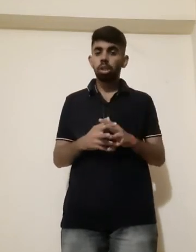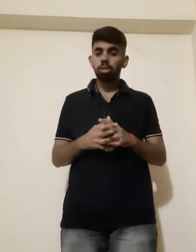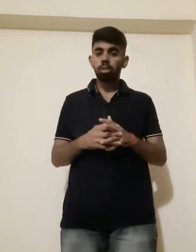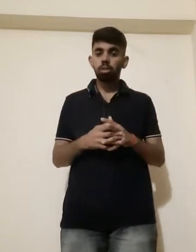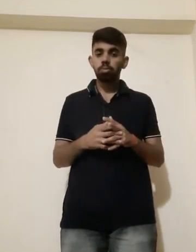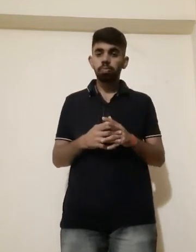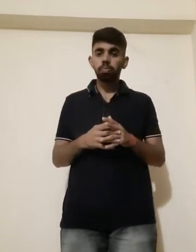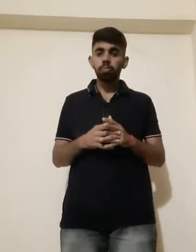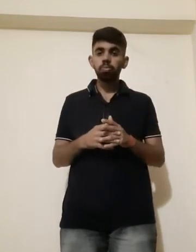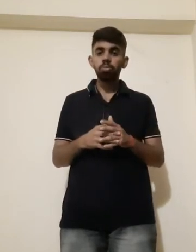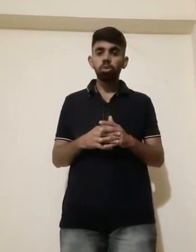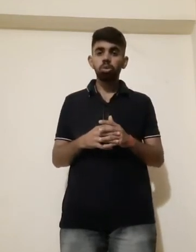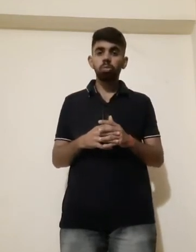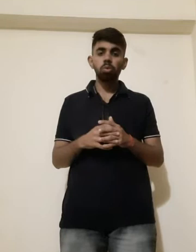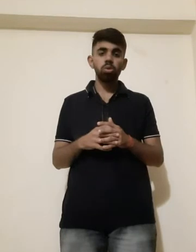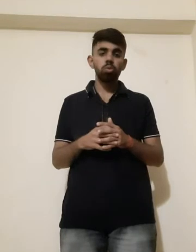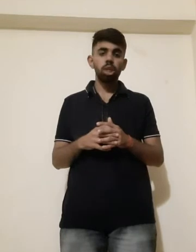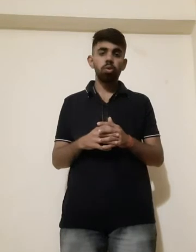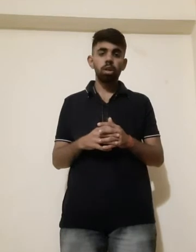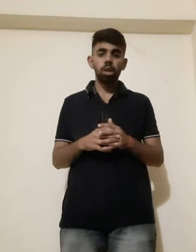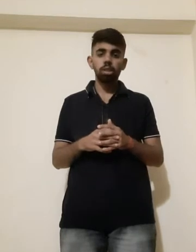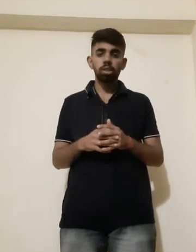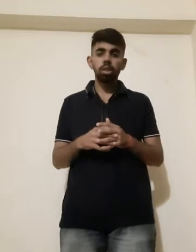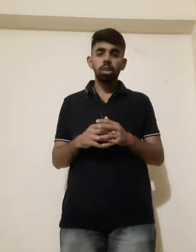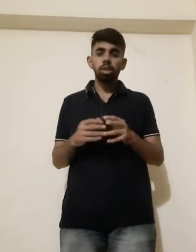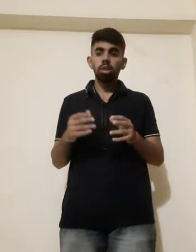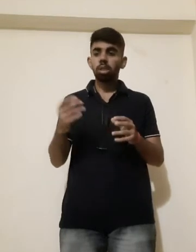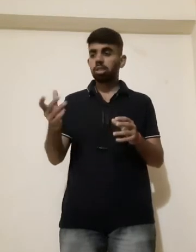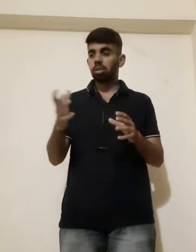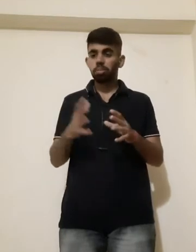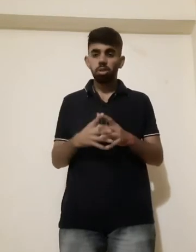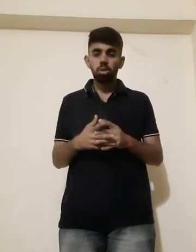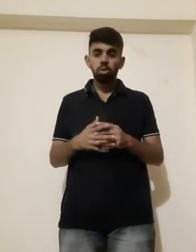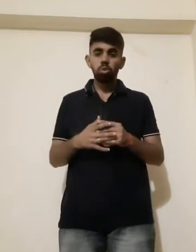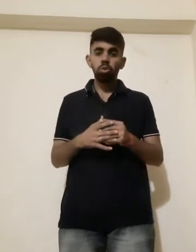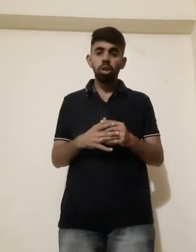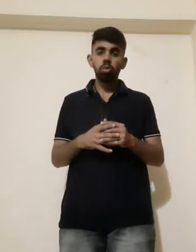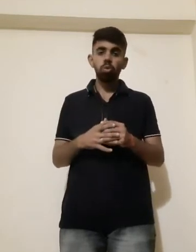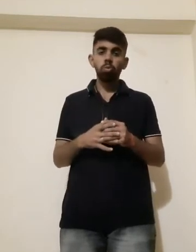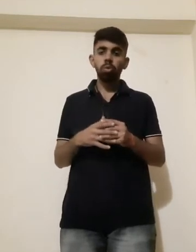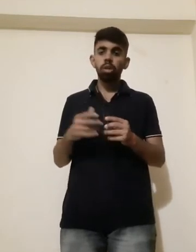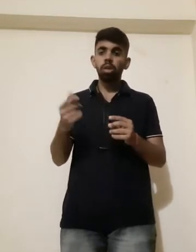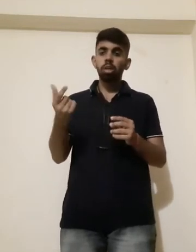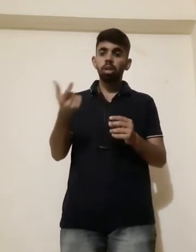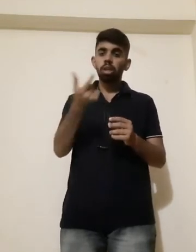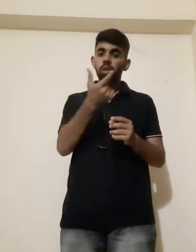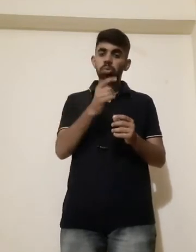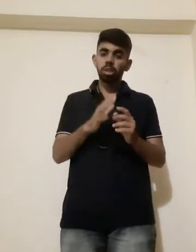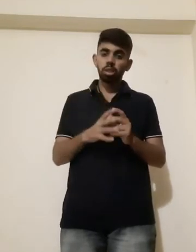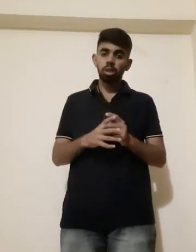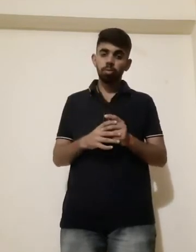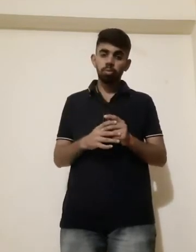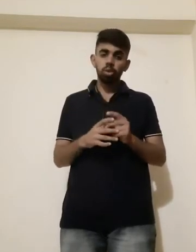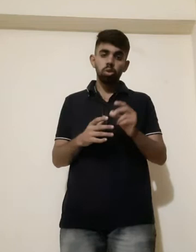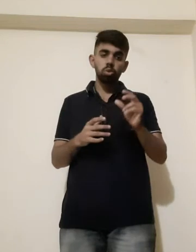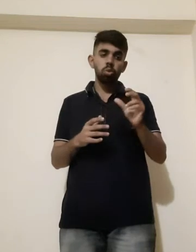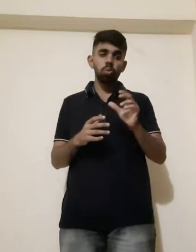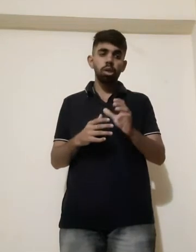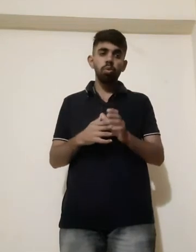task. So suppose we have a class shape, so we have to print area of circle. So we have